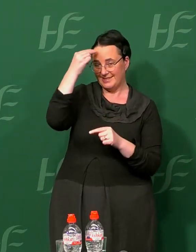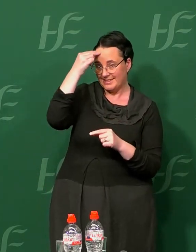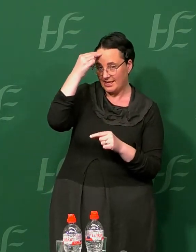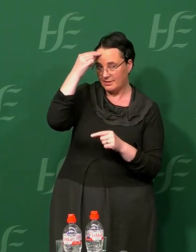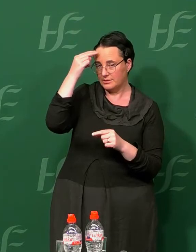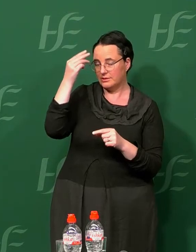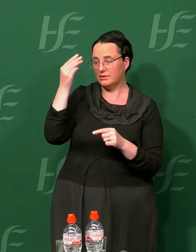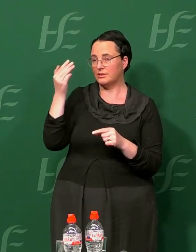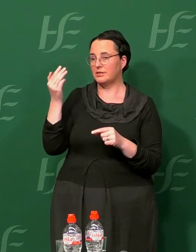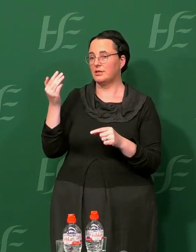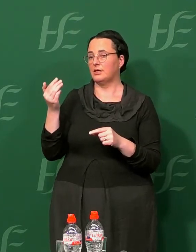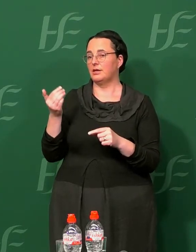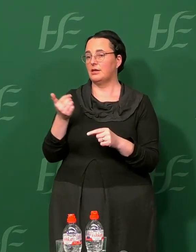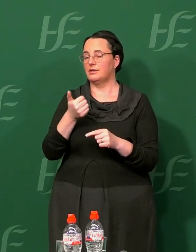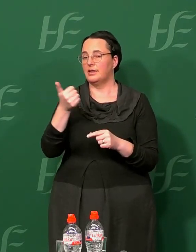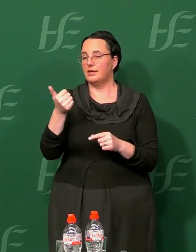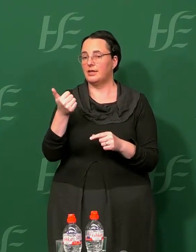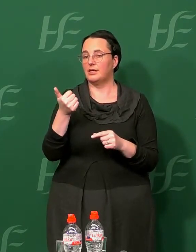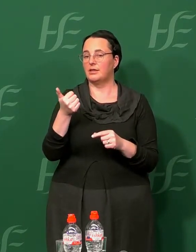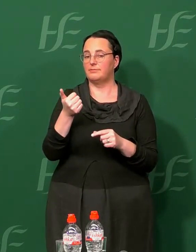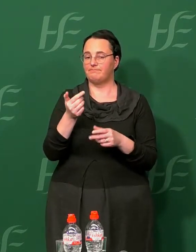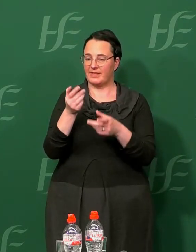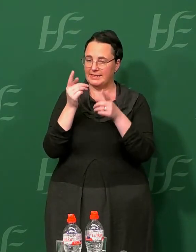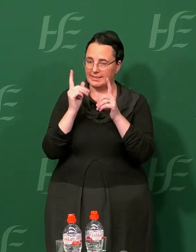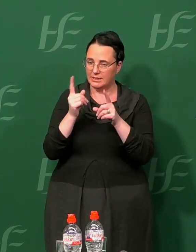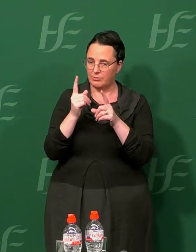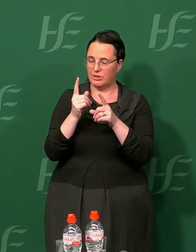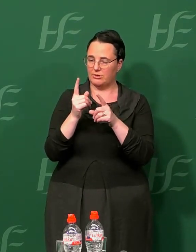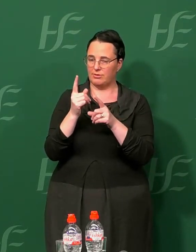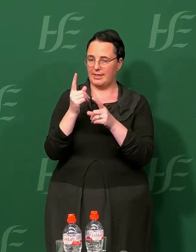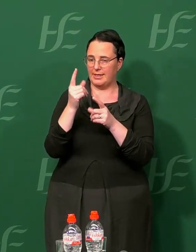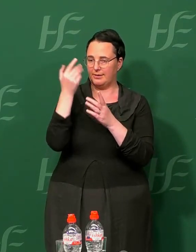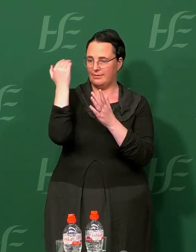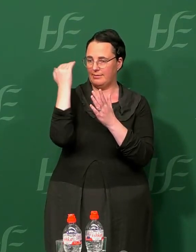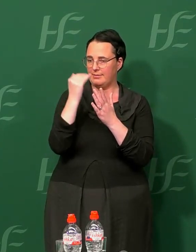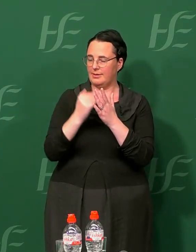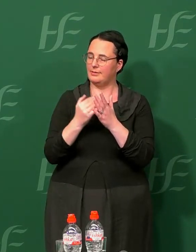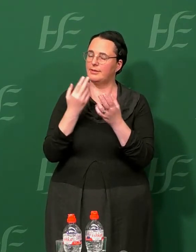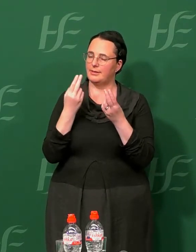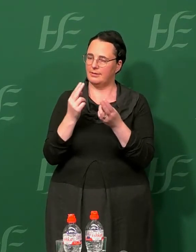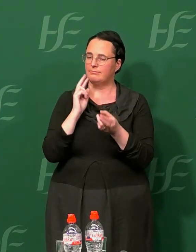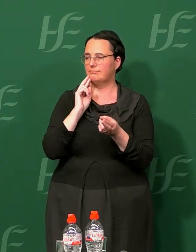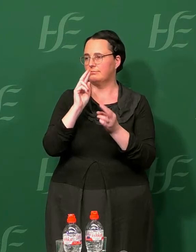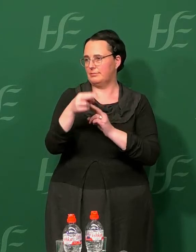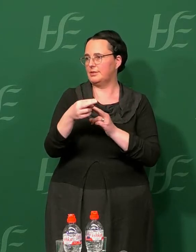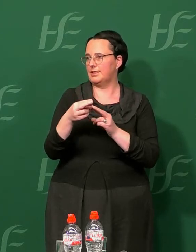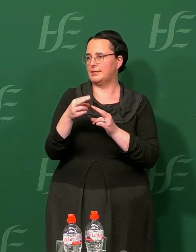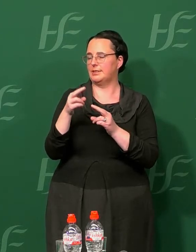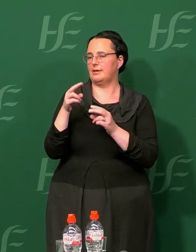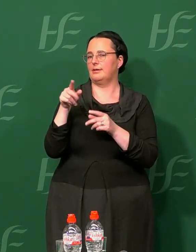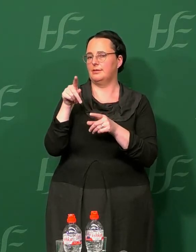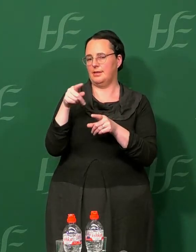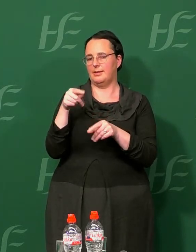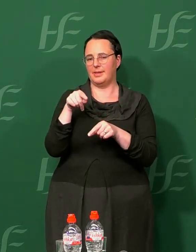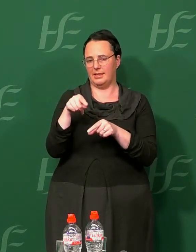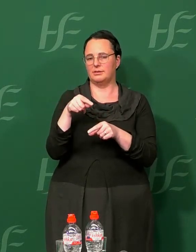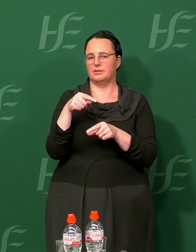there are any potential disciplinary issues that need to be progressed, and that's a scoping exercise that's